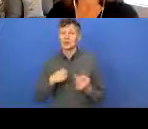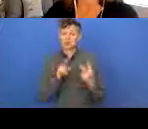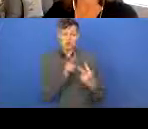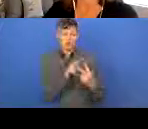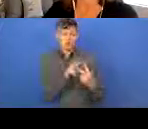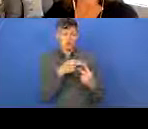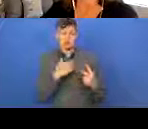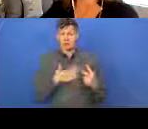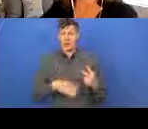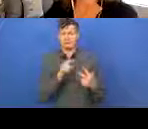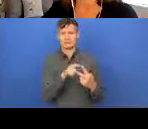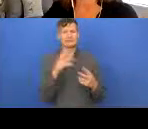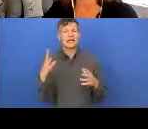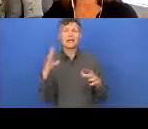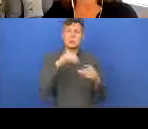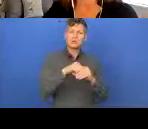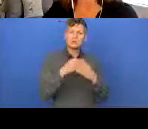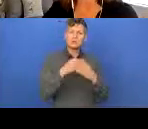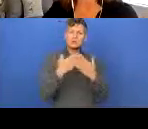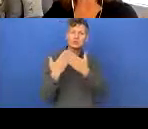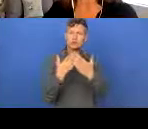participation. Next slide, please.